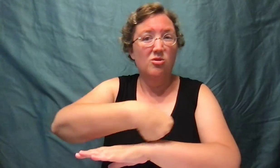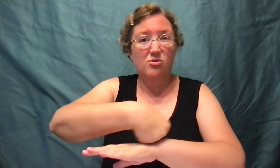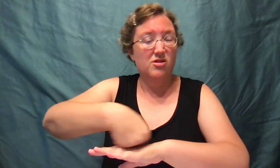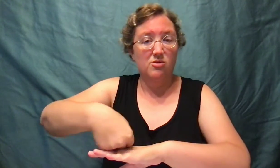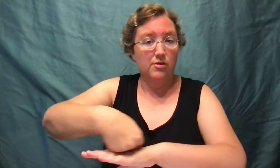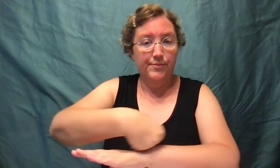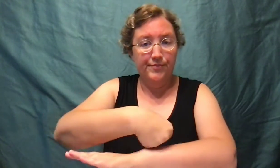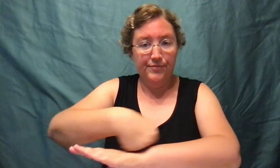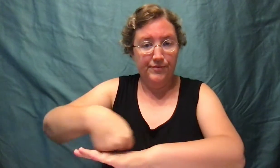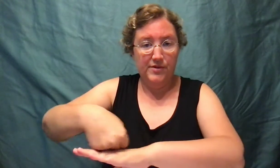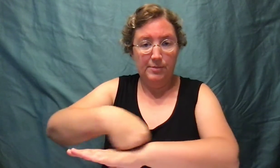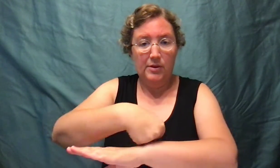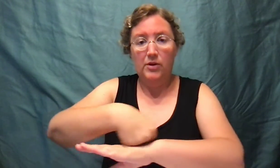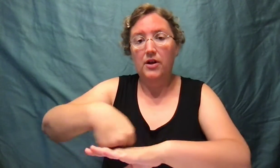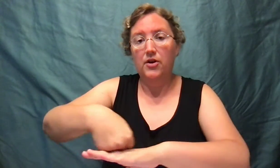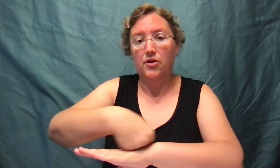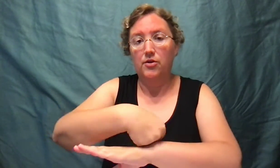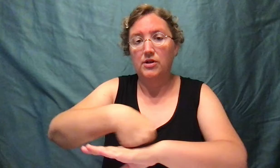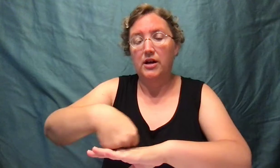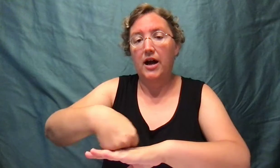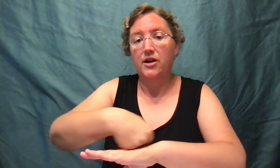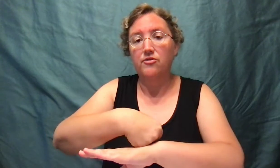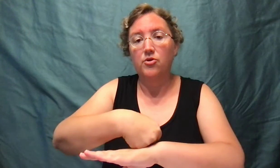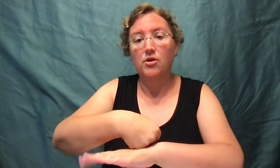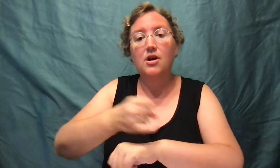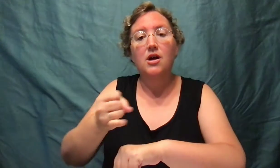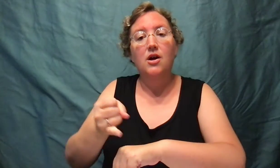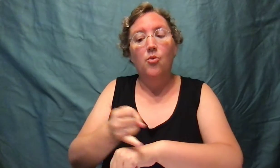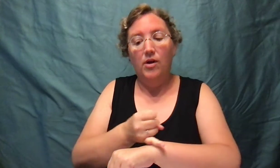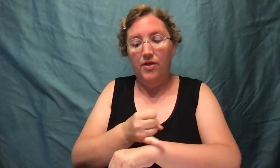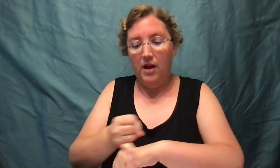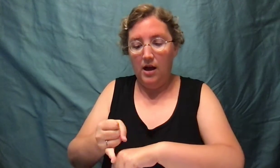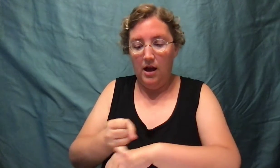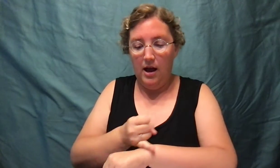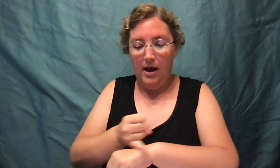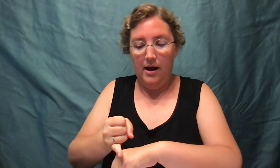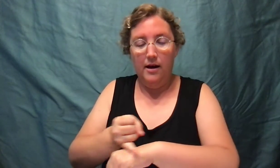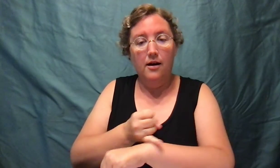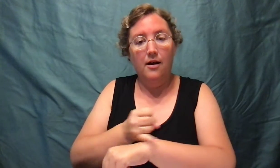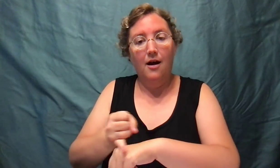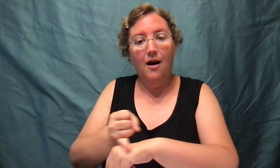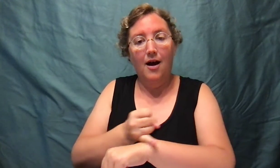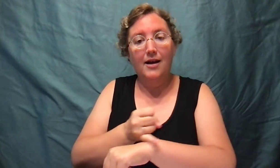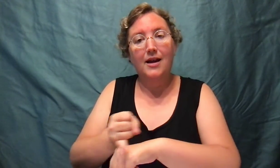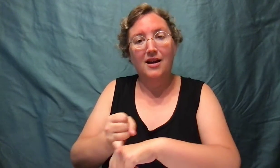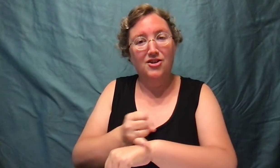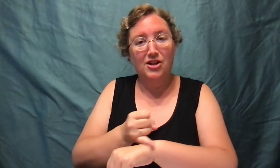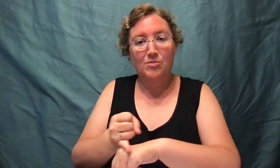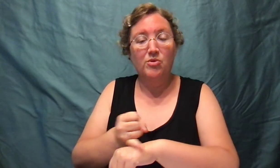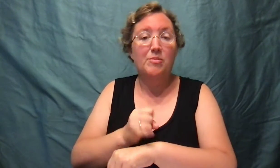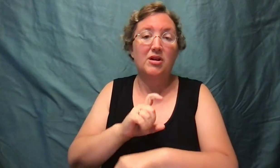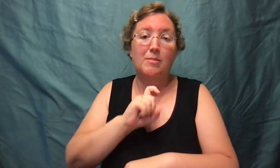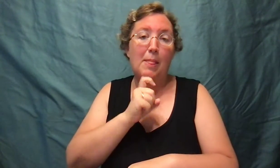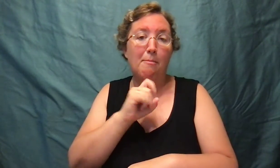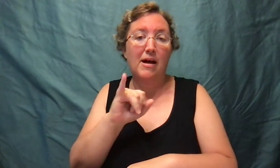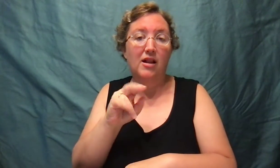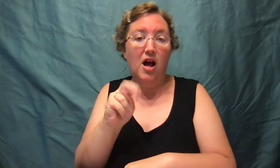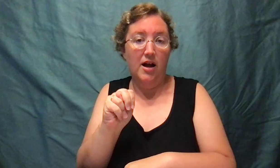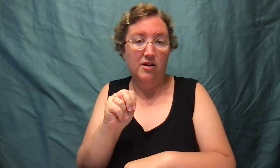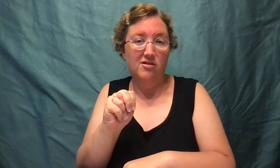clothes or something that you're using an iron for, with an I hand shape. So if I'm talking about the metal iron,